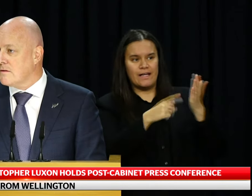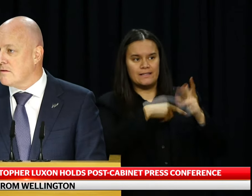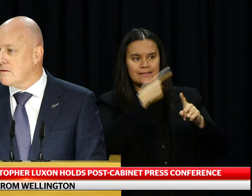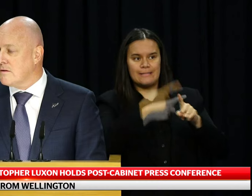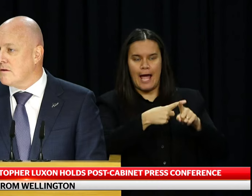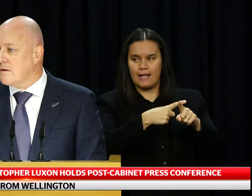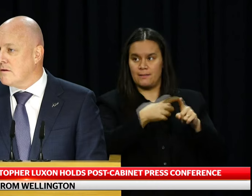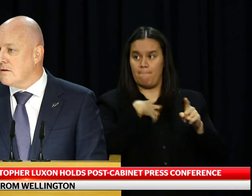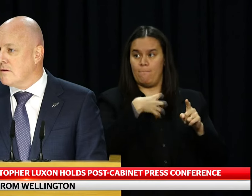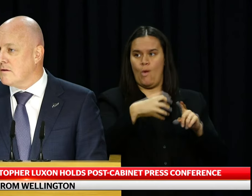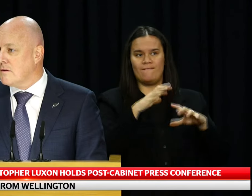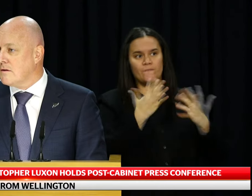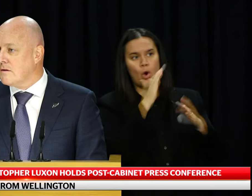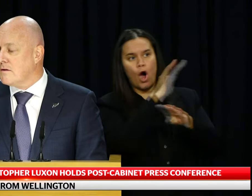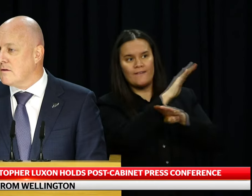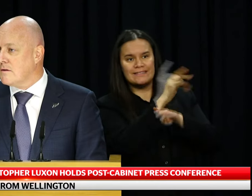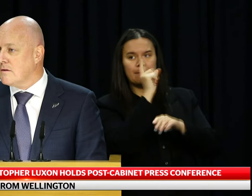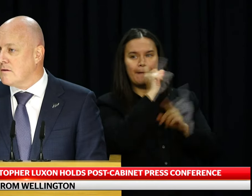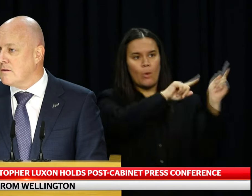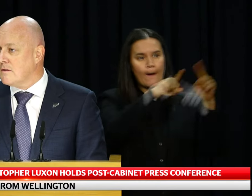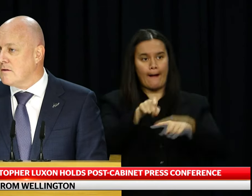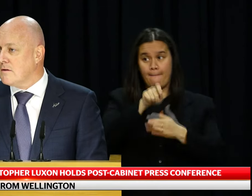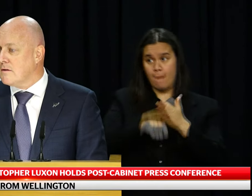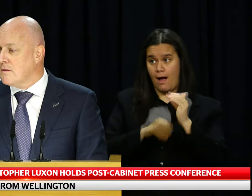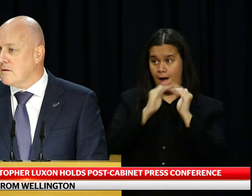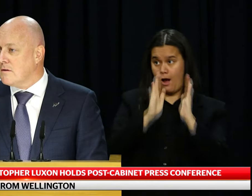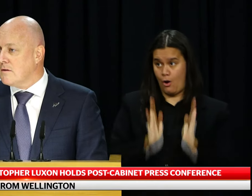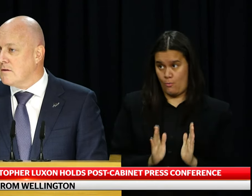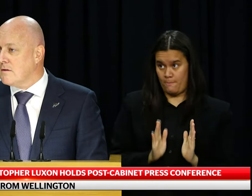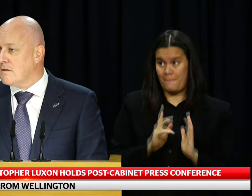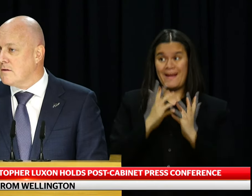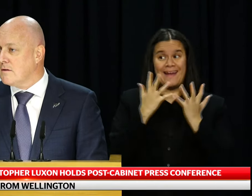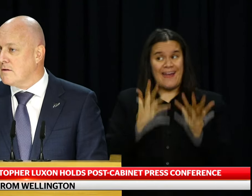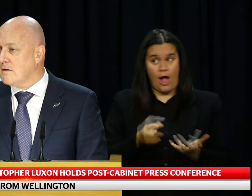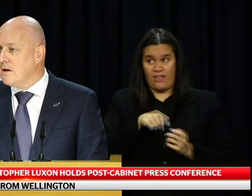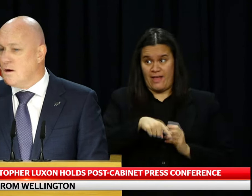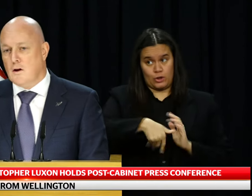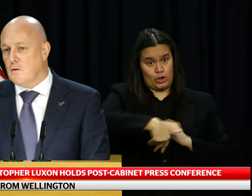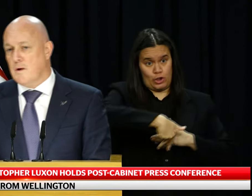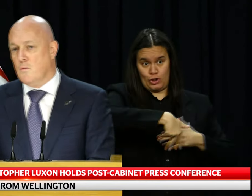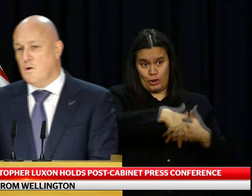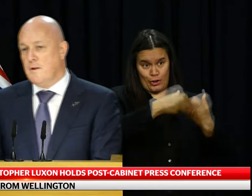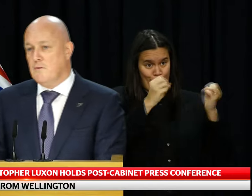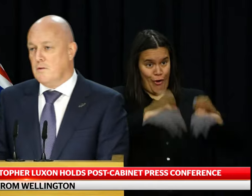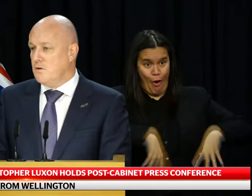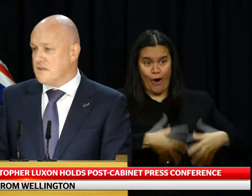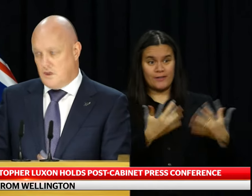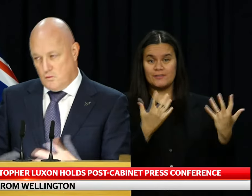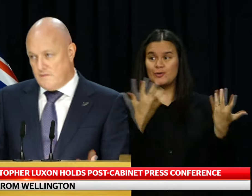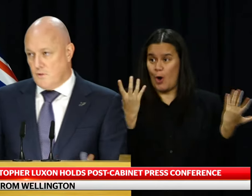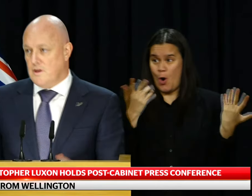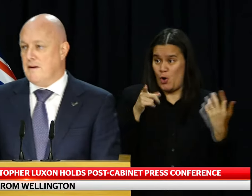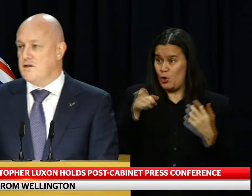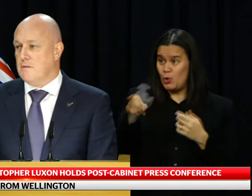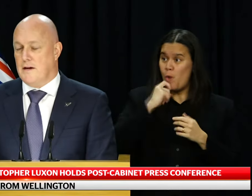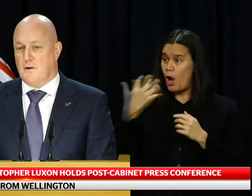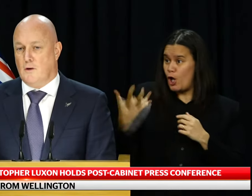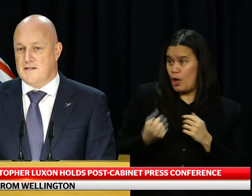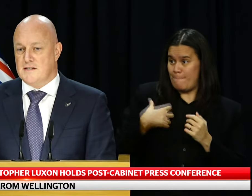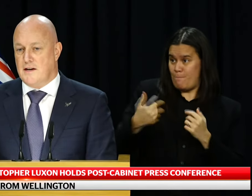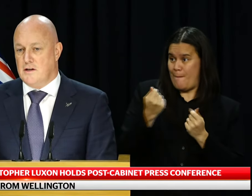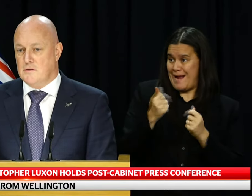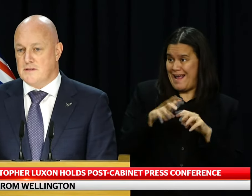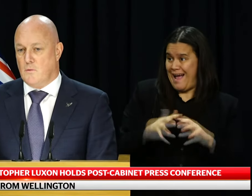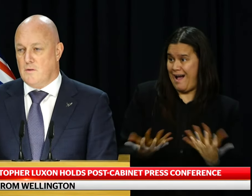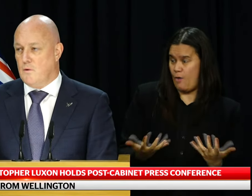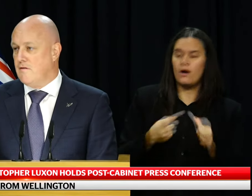new revenue-raising mechanism to fill that gap, or how are you looking to fill that shortfall? Look, you'll see it all revealed in the budget, but all